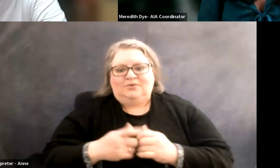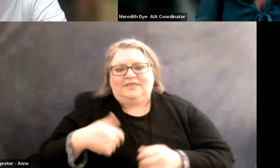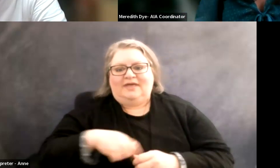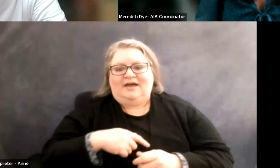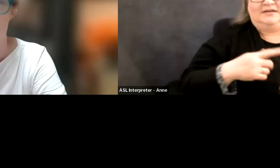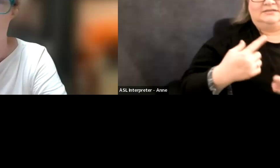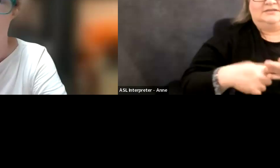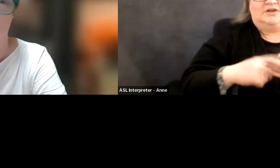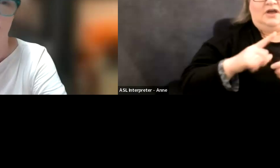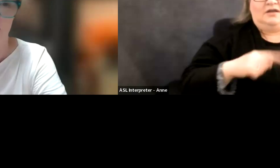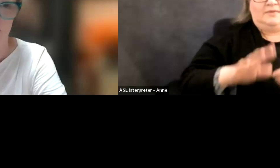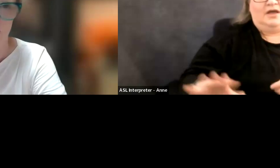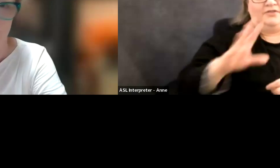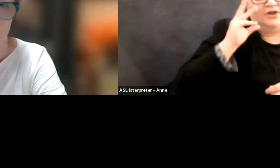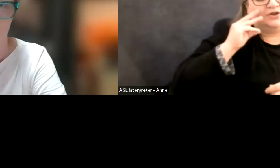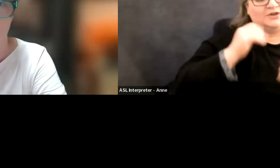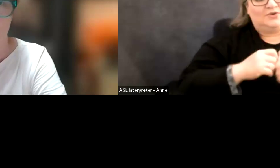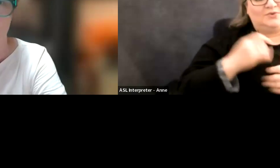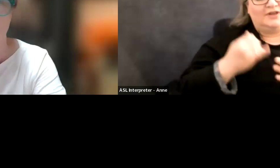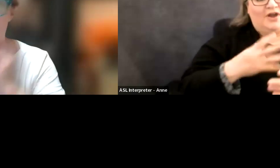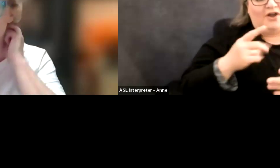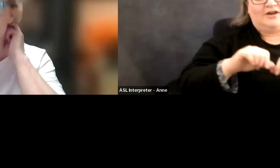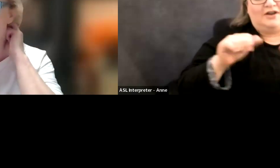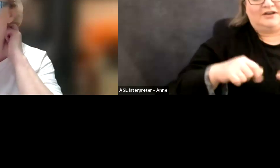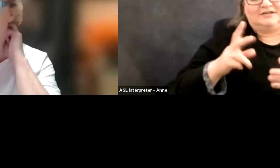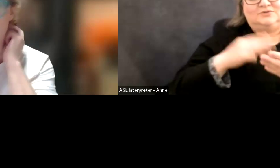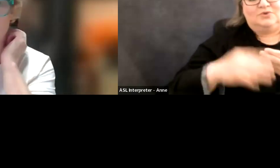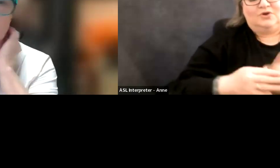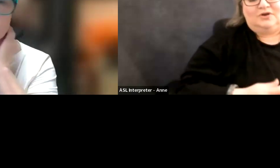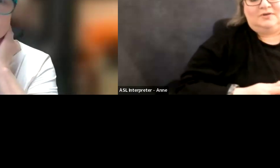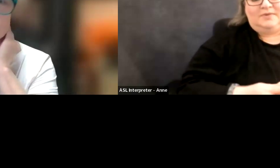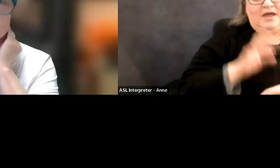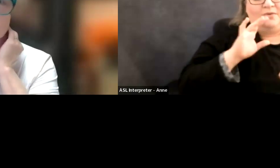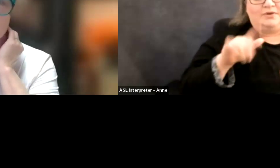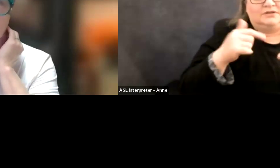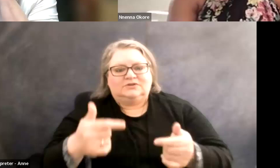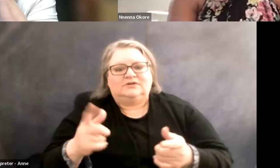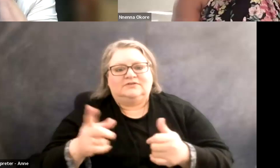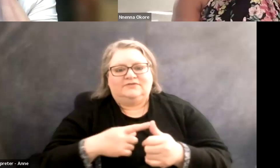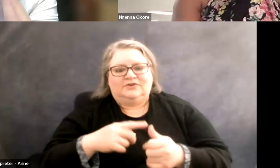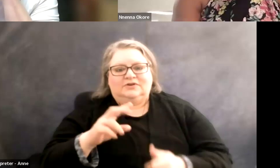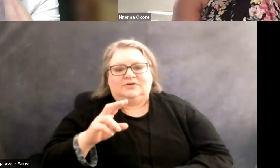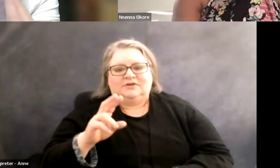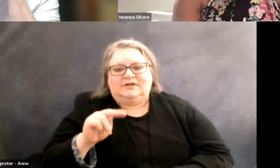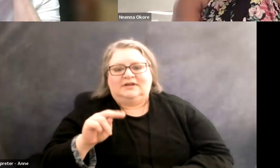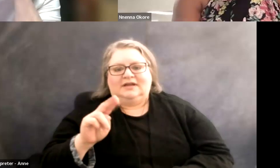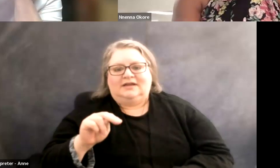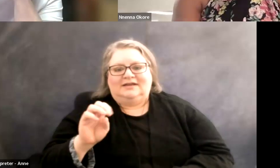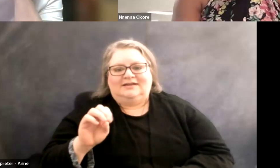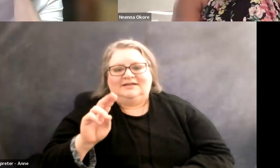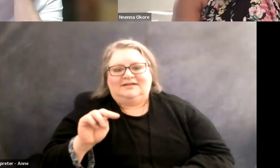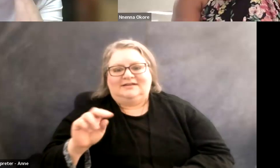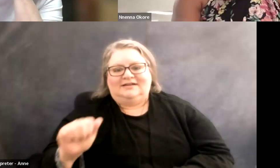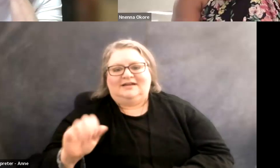talk about their experience with the Art and Architecture program. I'm going to turn it over first to Nena Okore, who's going